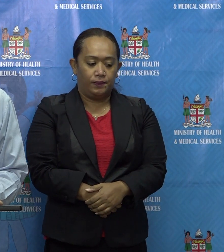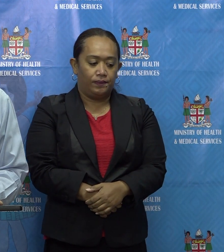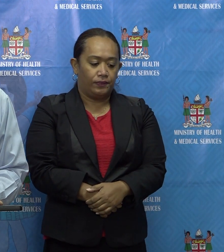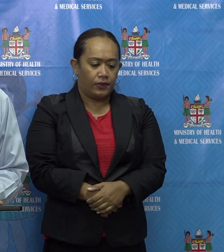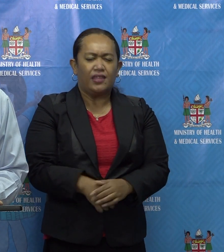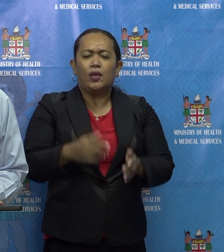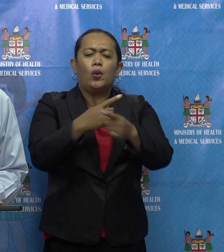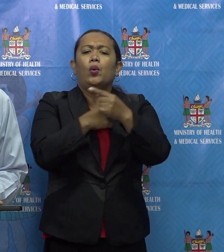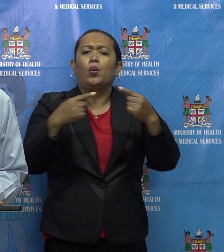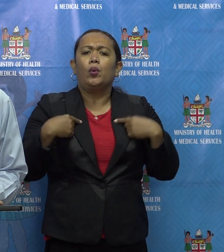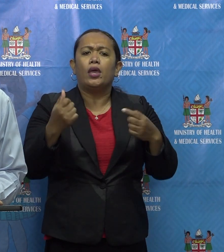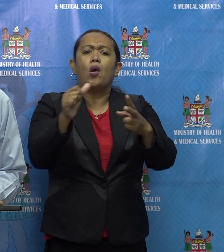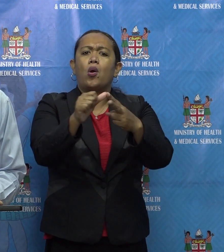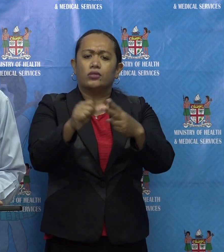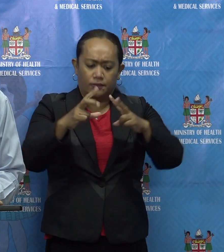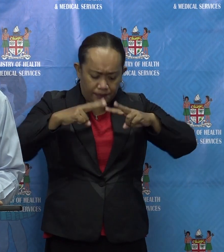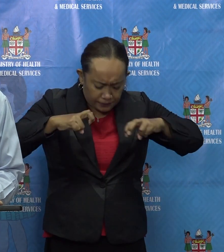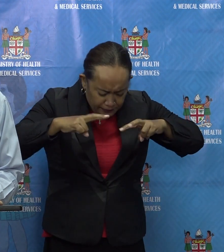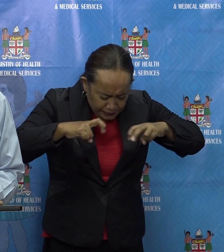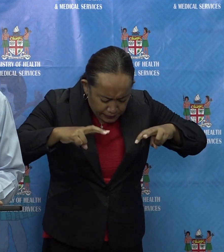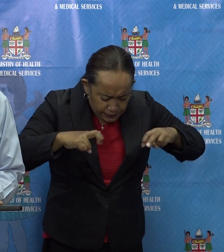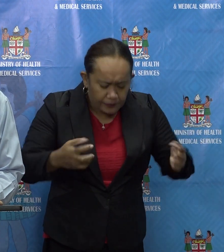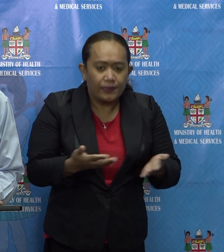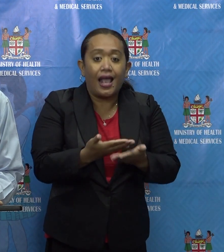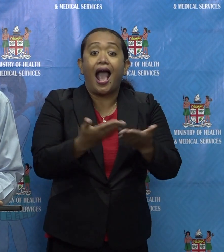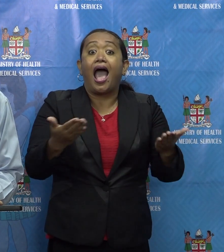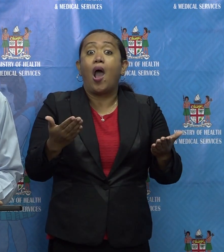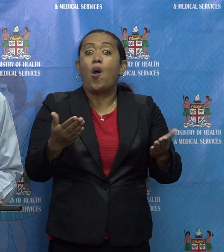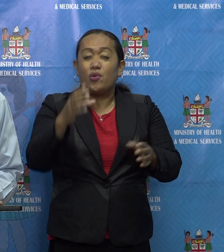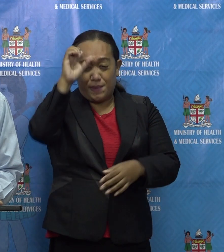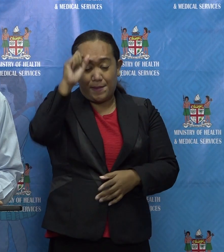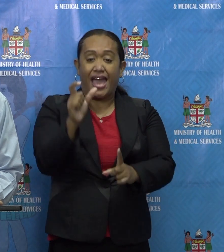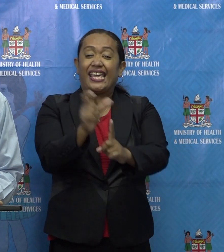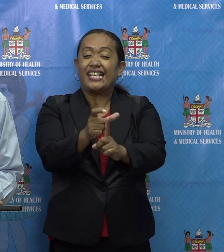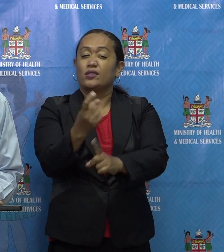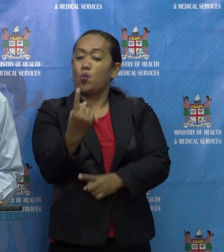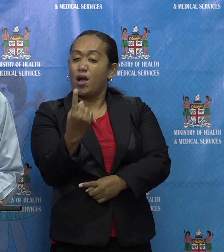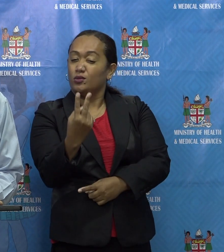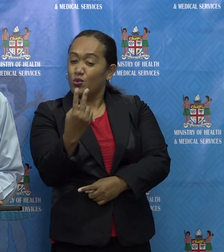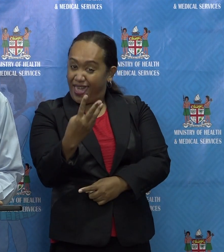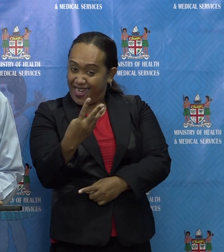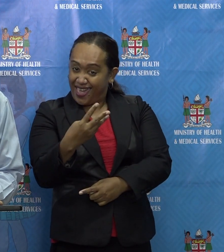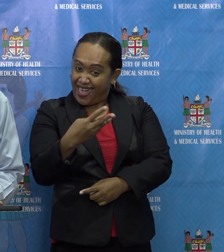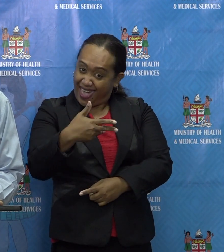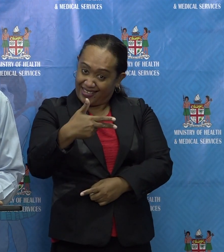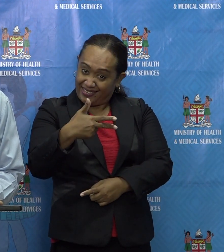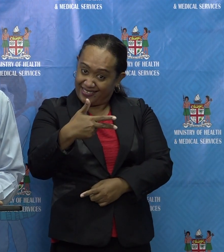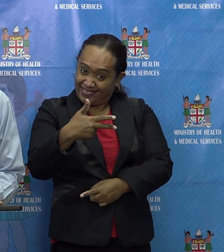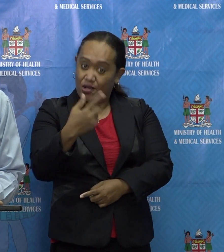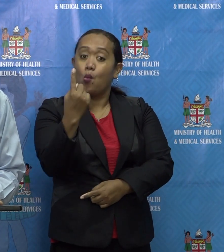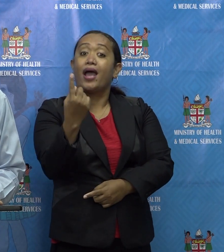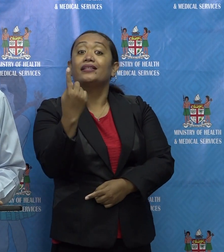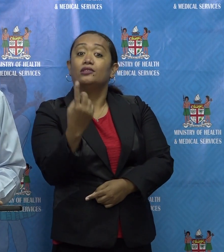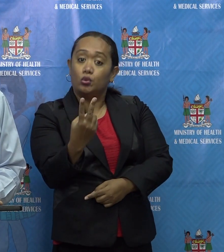Our investigations have also revealed more about case 128, the nurse who worked in Rewanga Health Center.